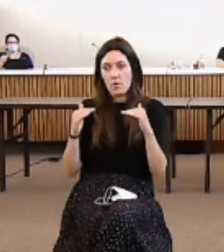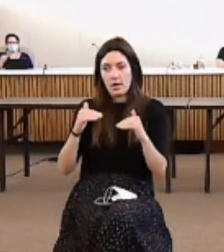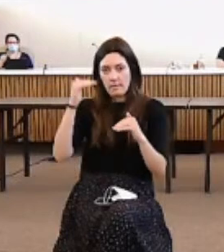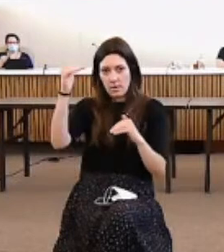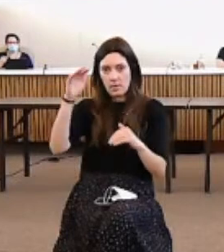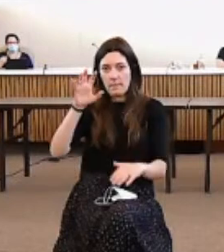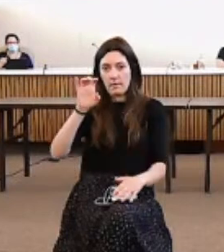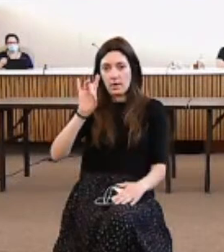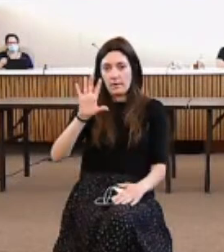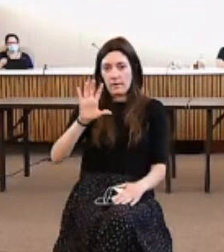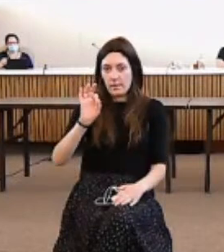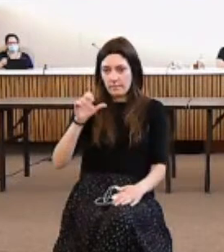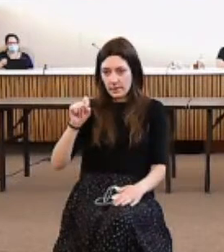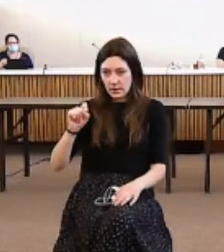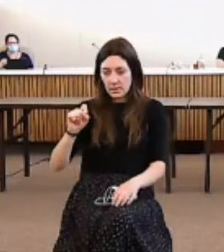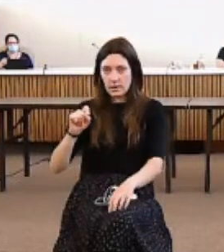feet.